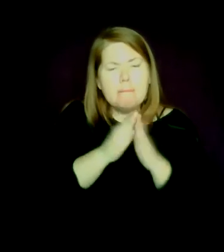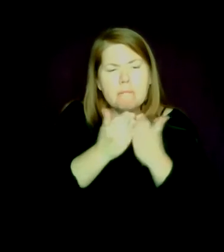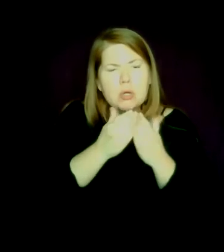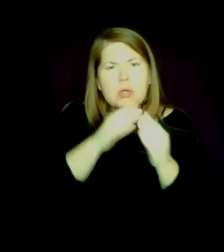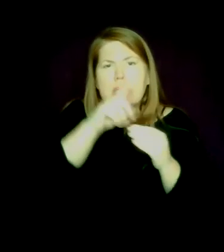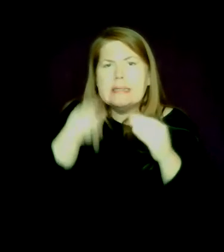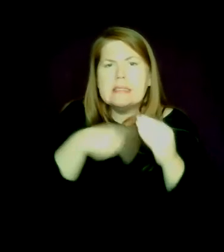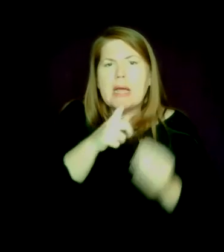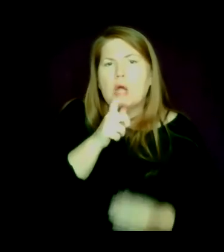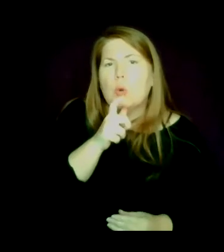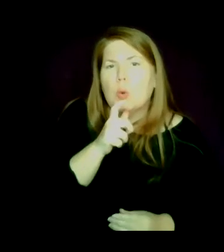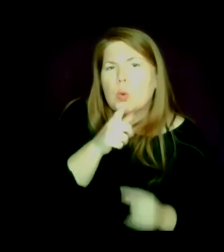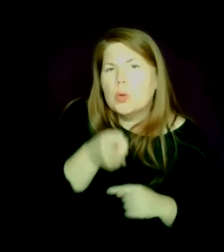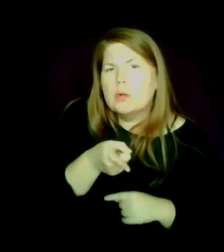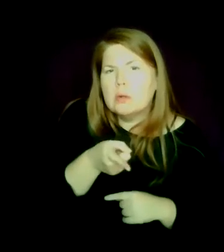be